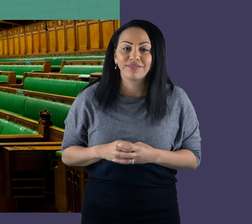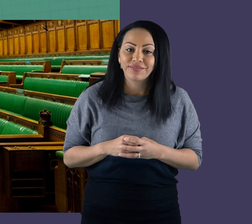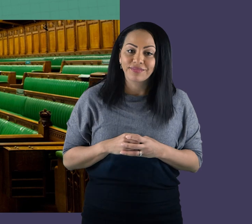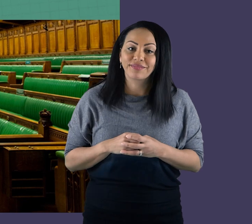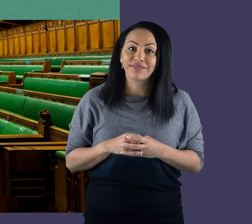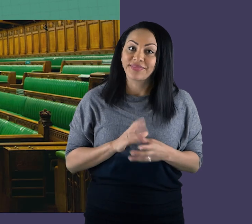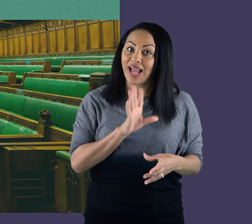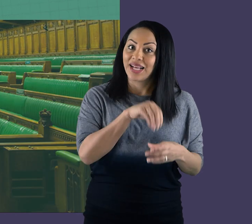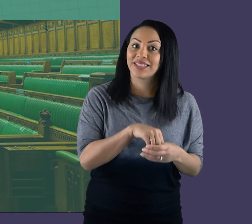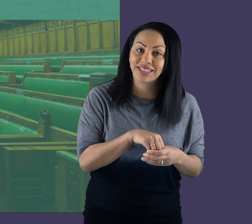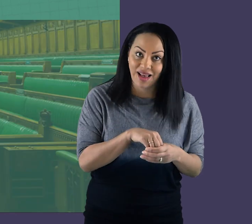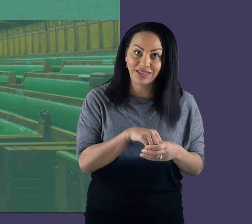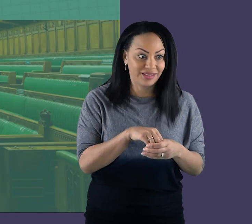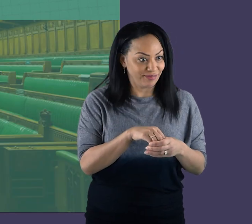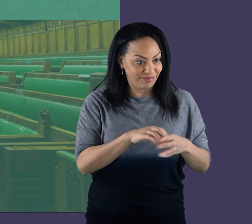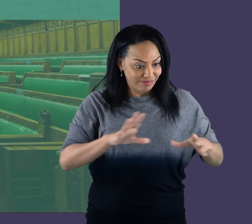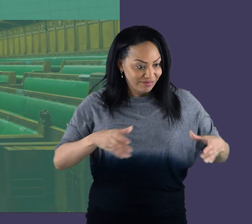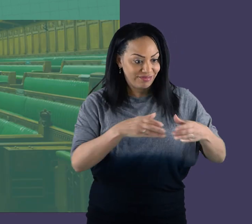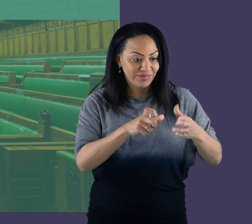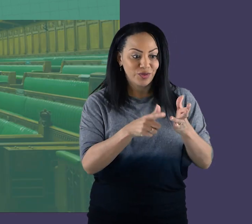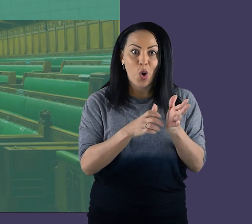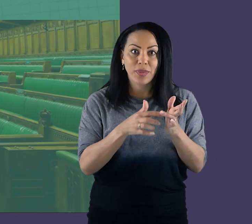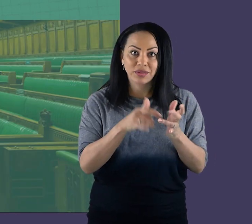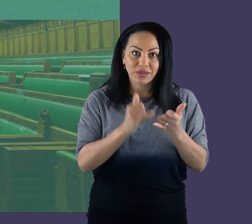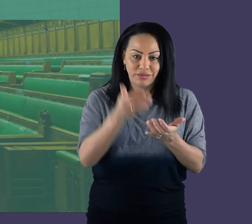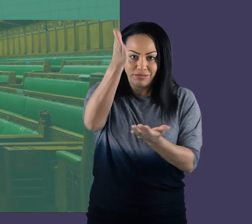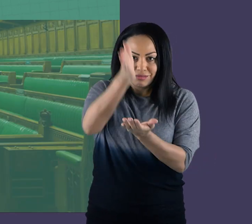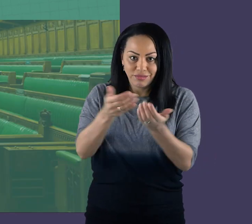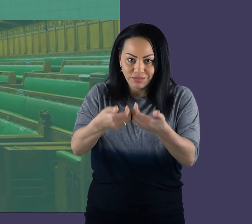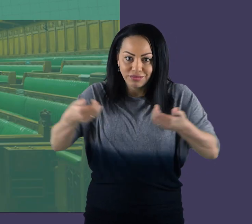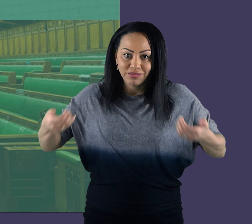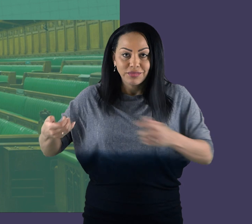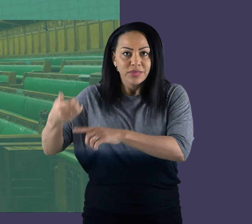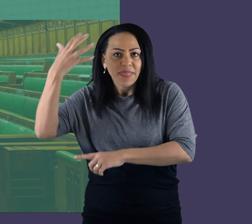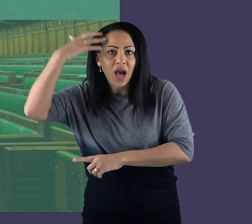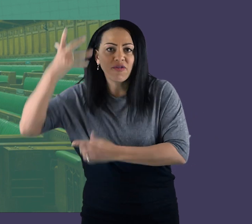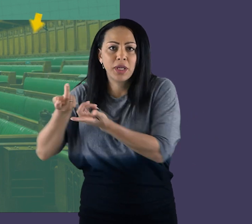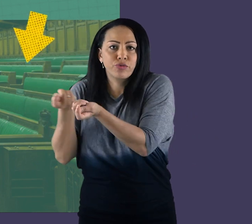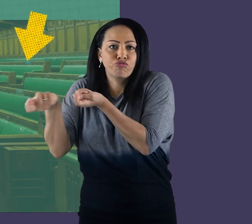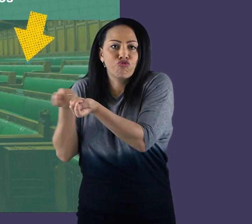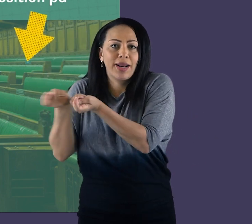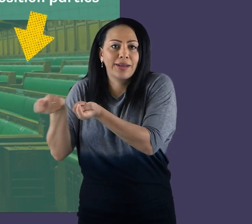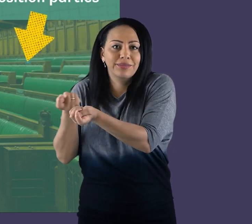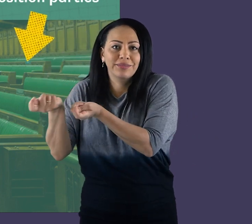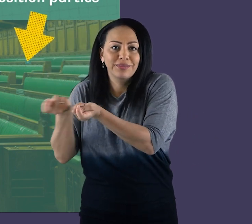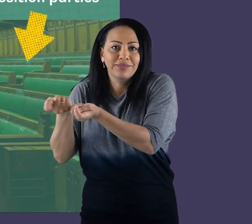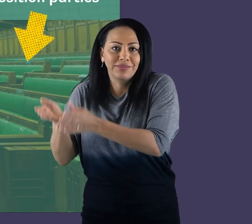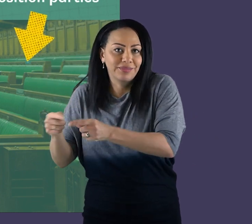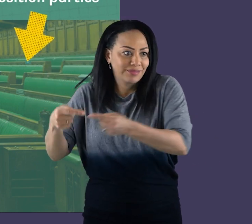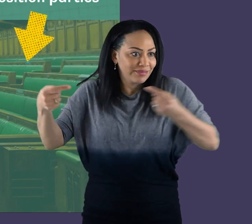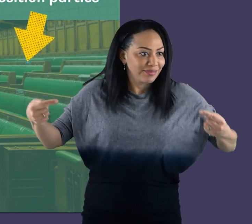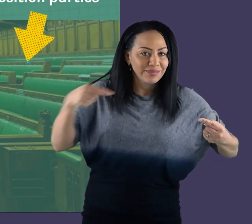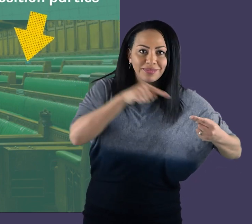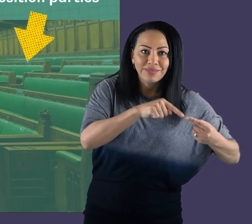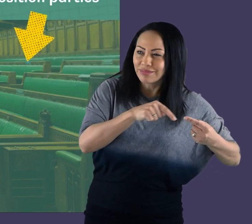Inside the House of Commons, there are two sides. On one side, the government who run the country, and on the other side, the